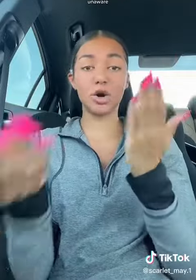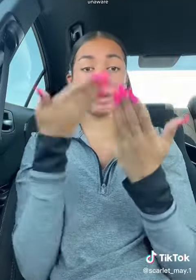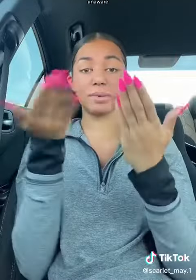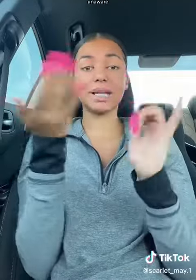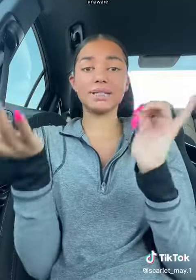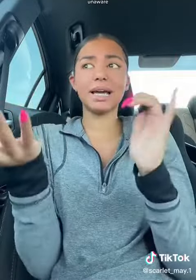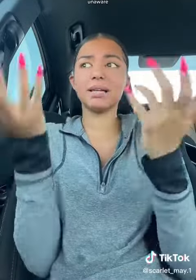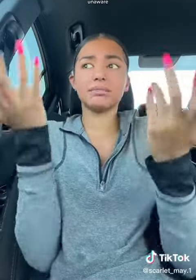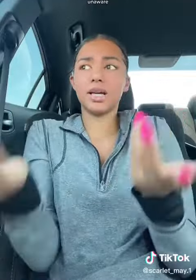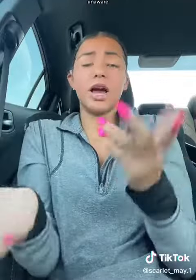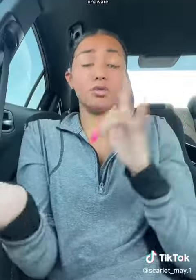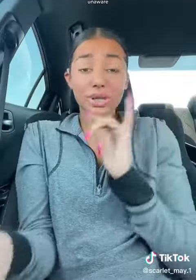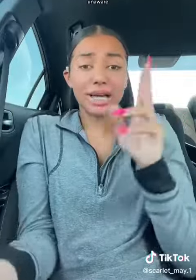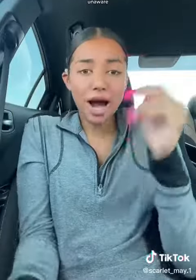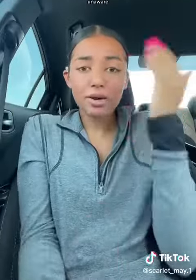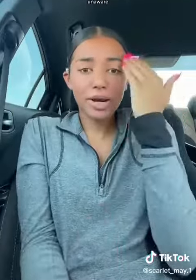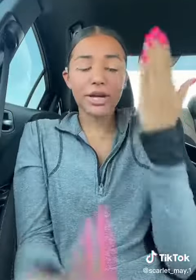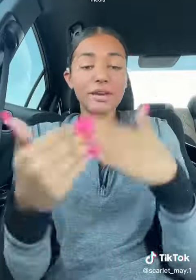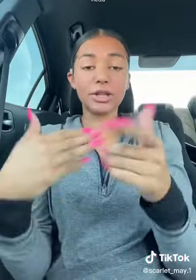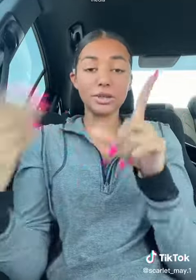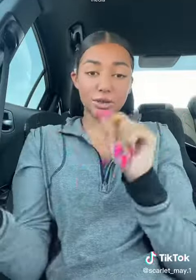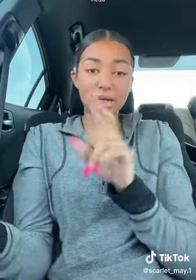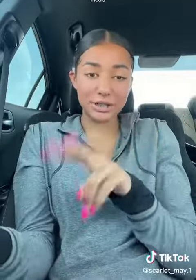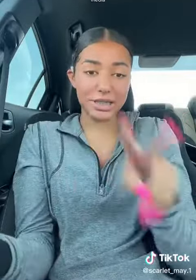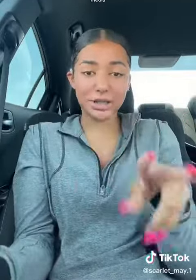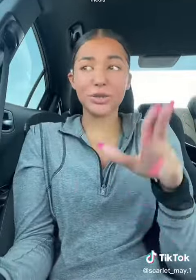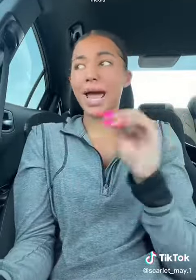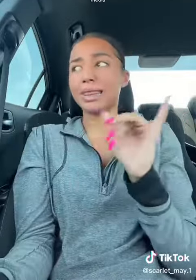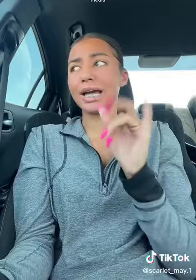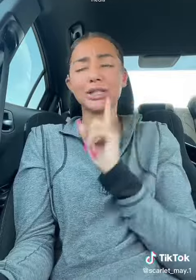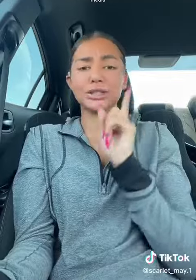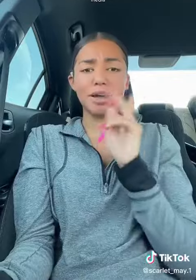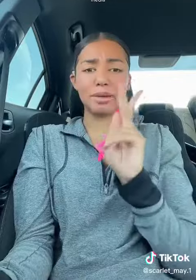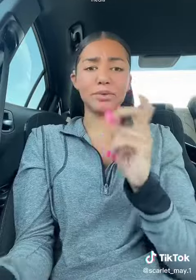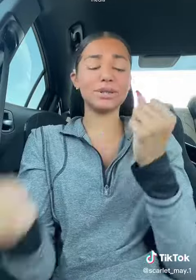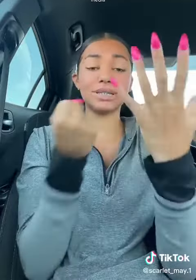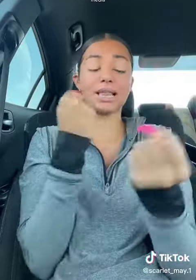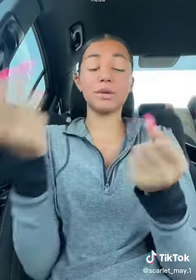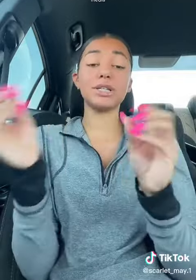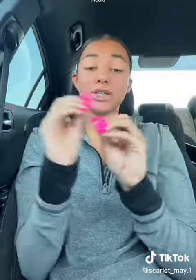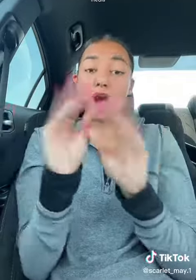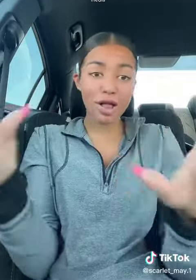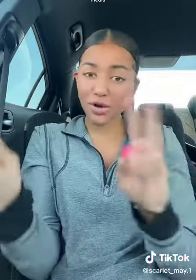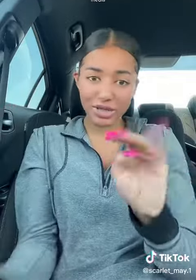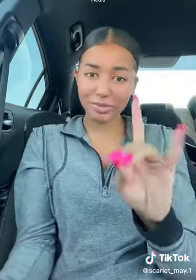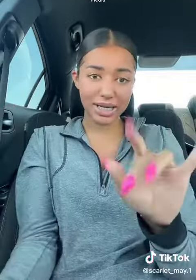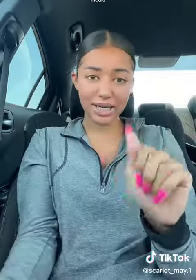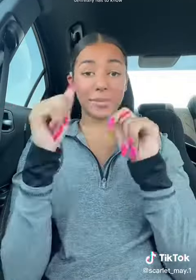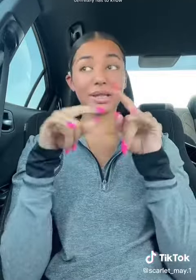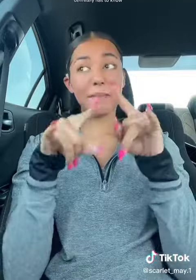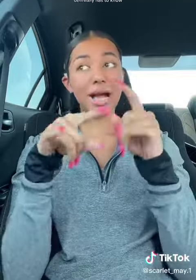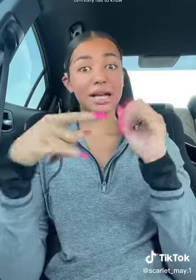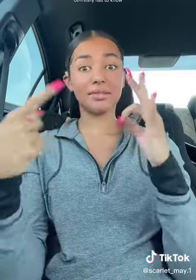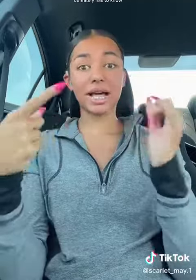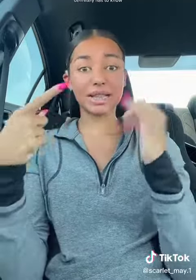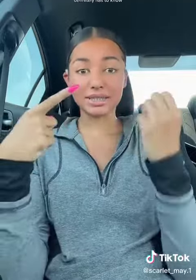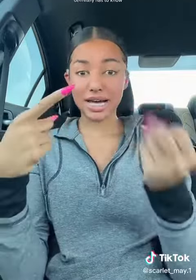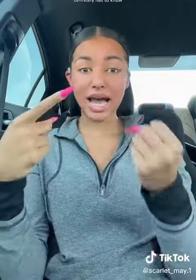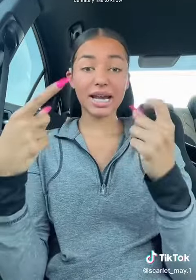Maybe he's, like, really unaware, even though it's 2022 and, like, there's deaf people in sign language all over the media. But the mocking of, like, the sign and